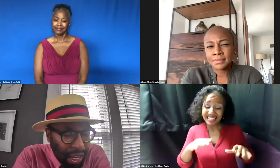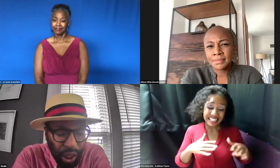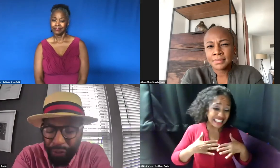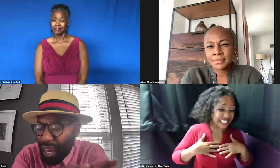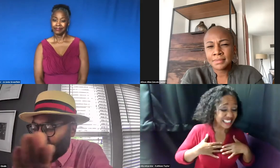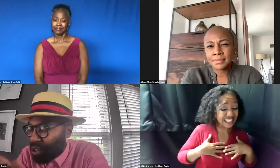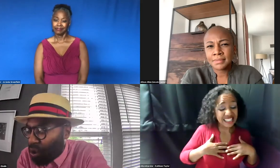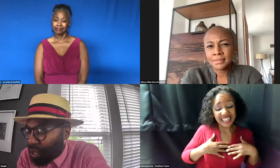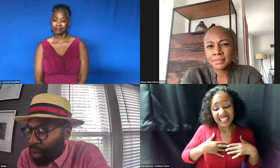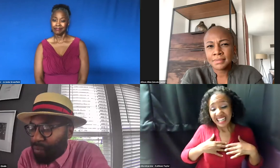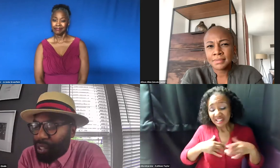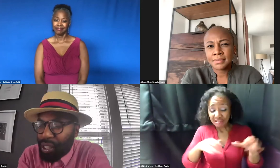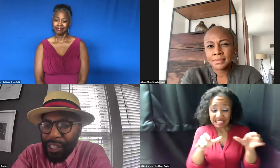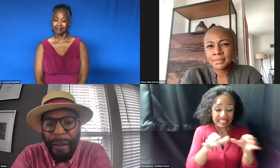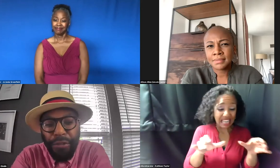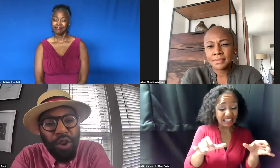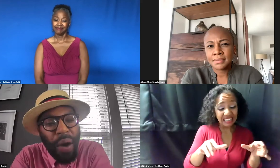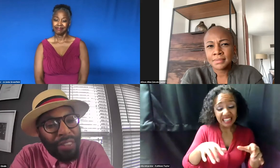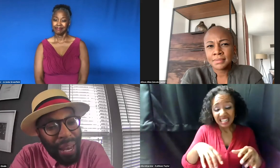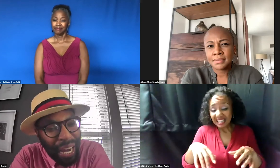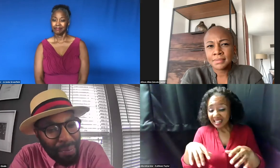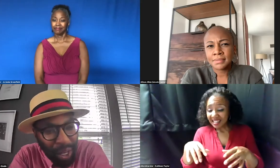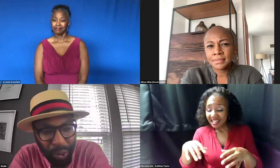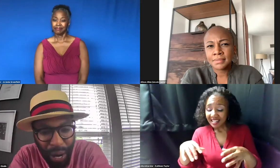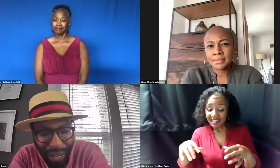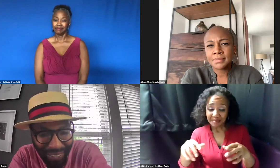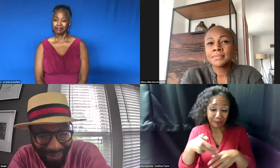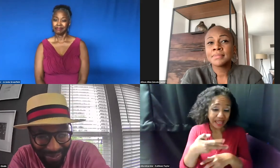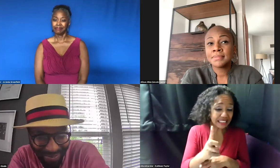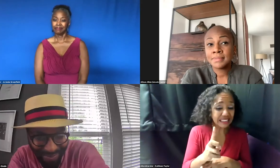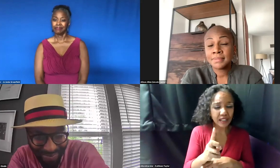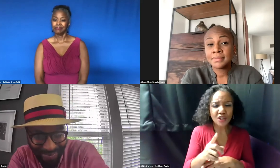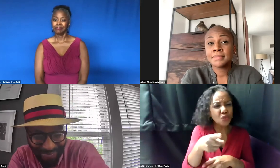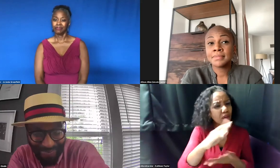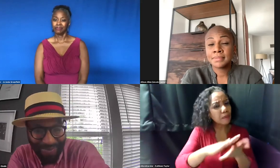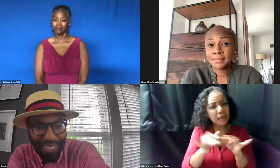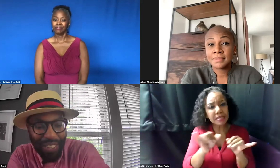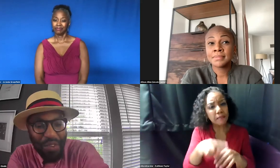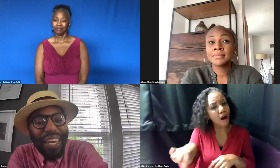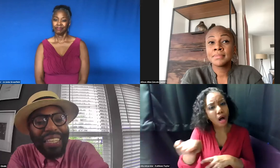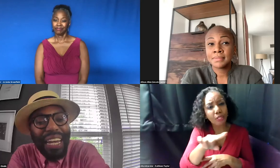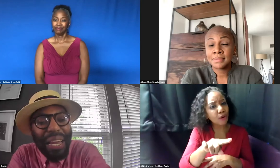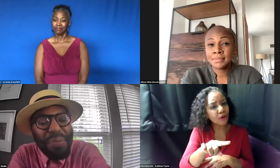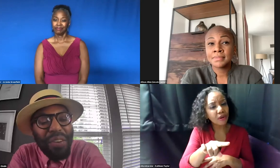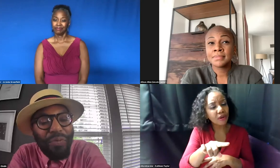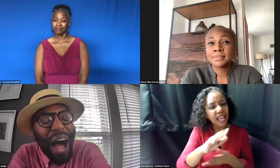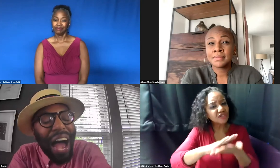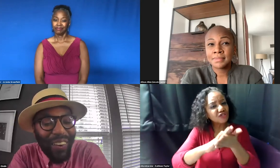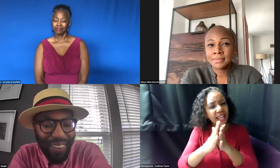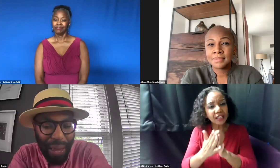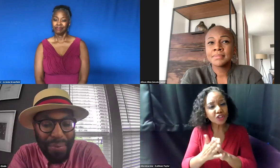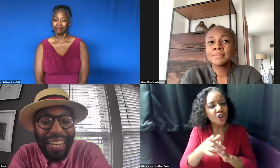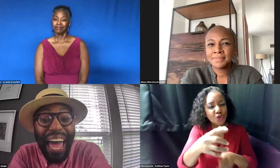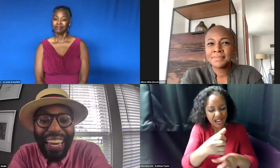the certification or the whatever else it is, you don't have to be like everybody else who got it. Mm-hmm. You can get it and be